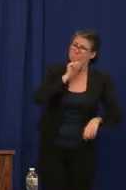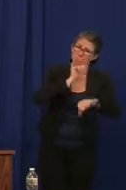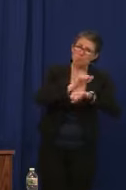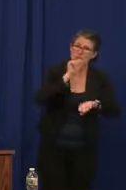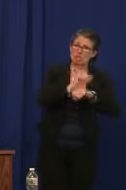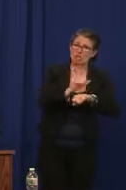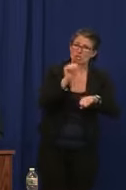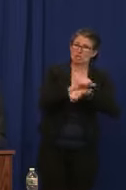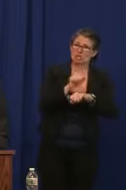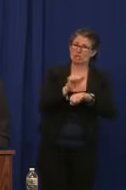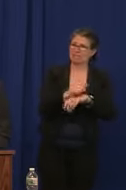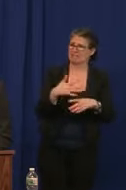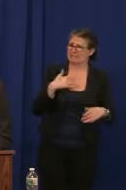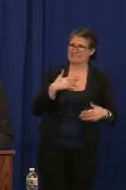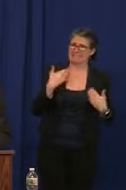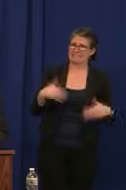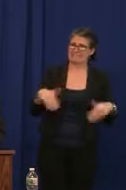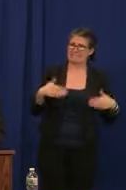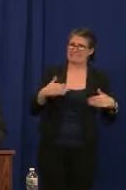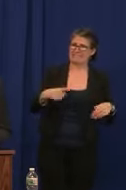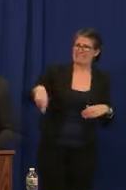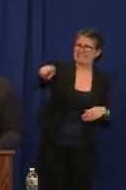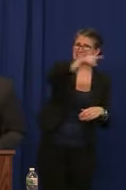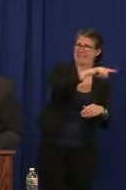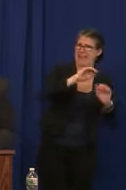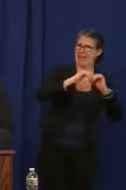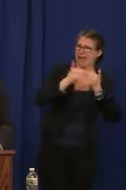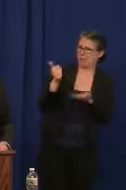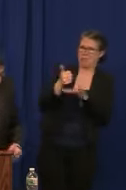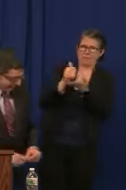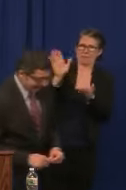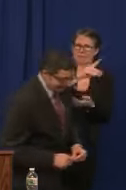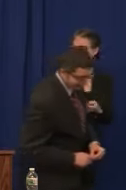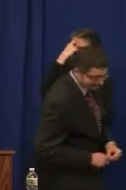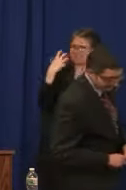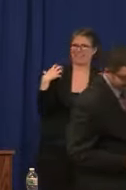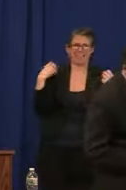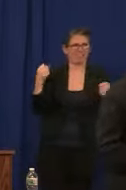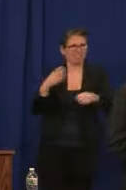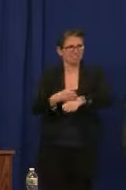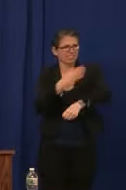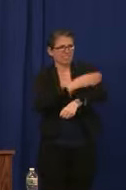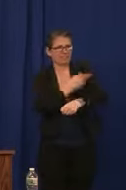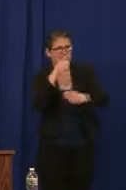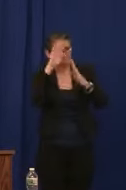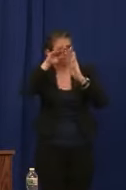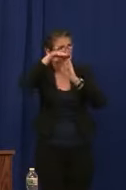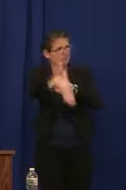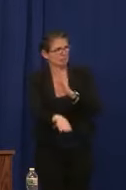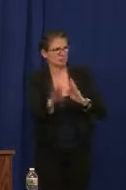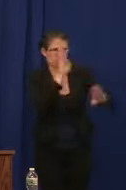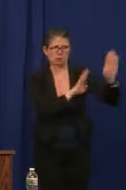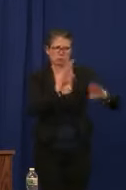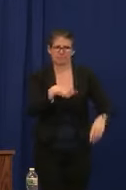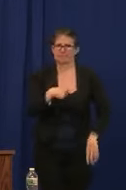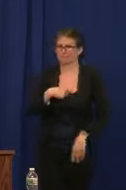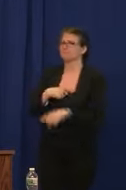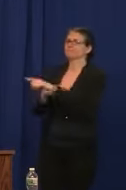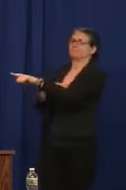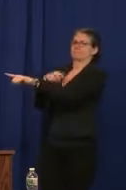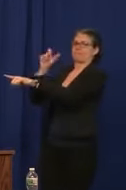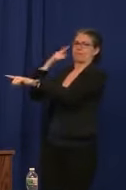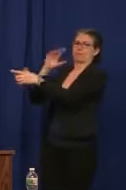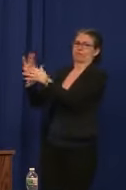be developing or on the horizon? Mental health statewide plan. Go ahead, Governor. That's a good question for Commissioner Lambrew. Were she here? But we have